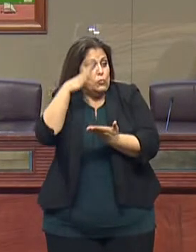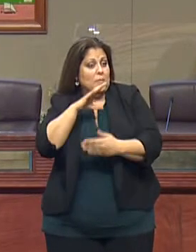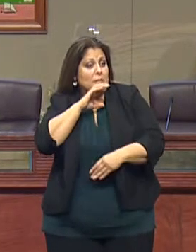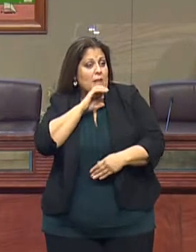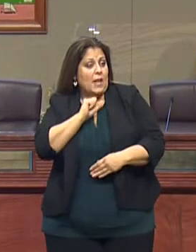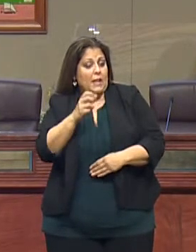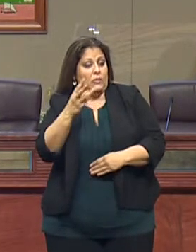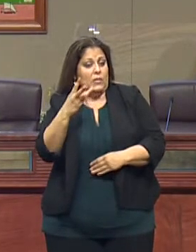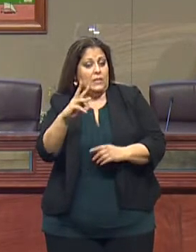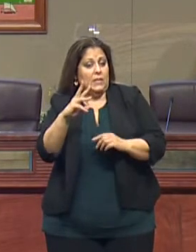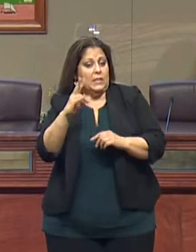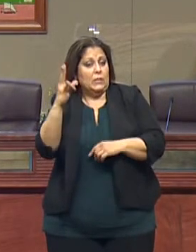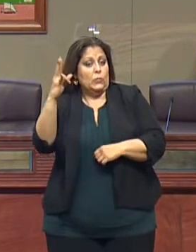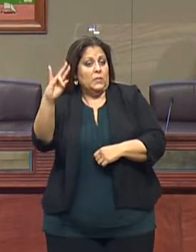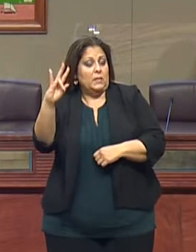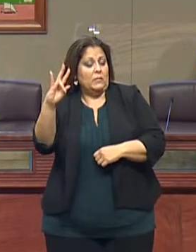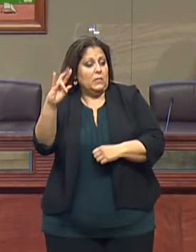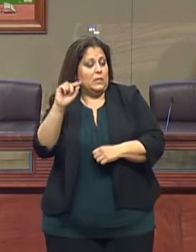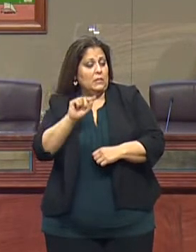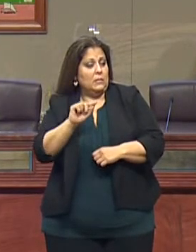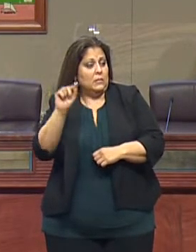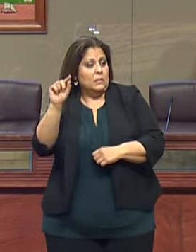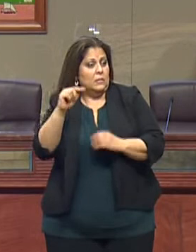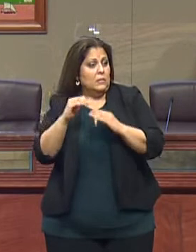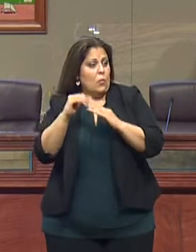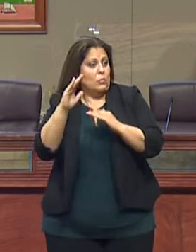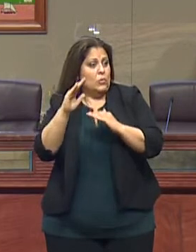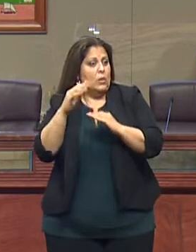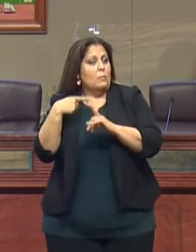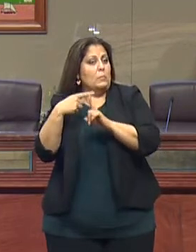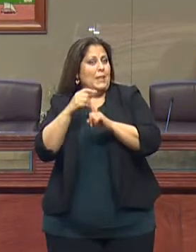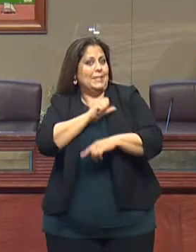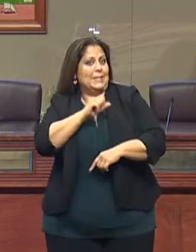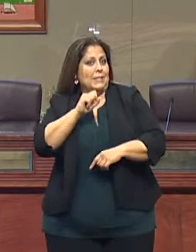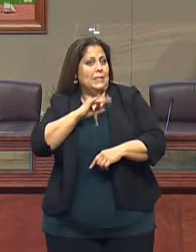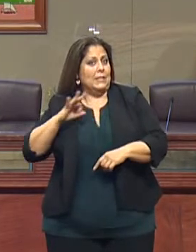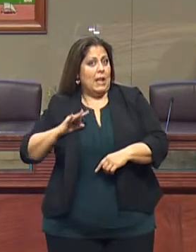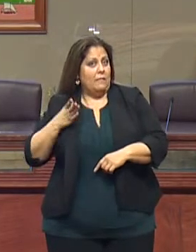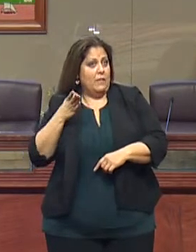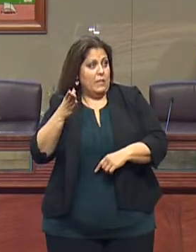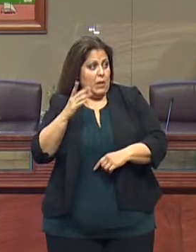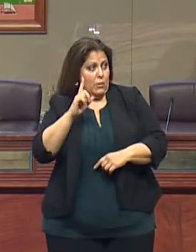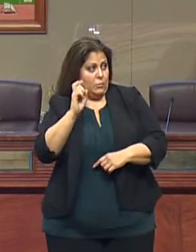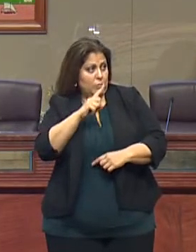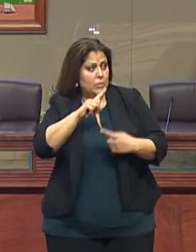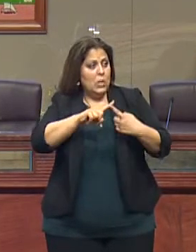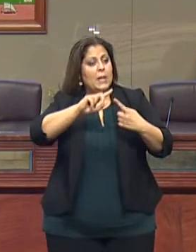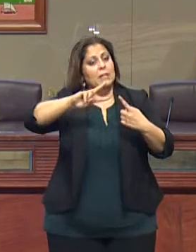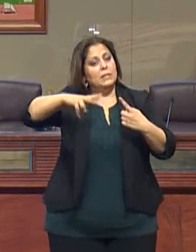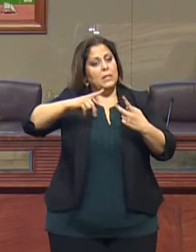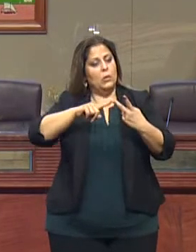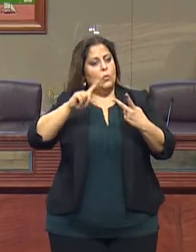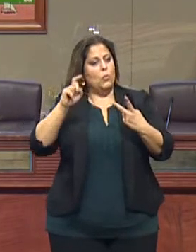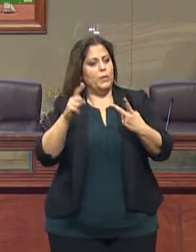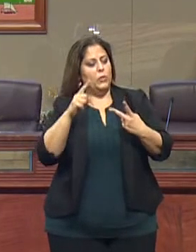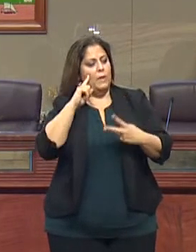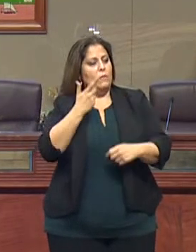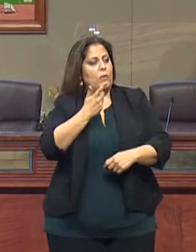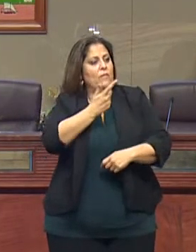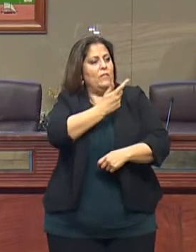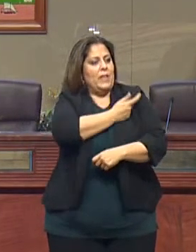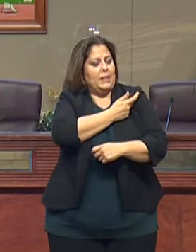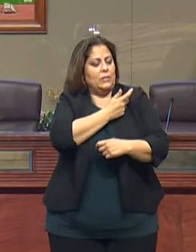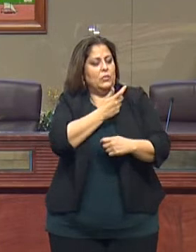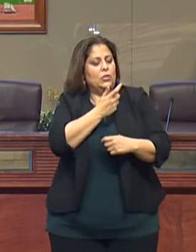age 16 or 17 years and older, as well as staff? And there's a second question about the rollout of the vaccination